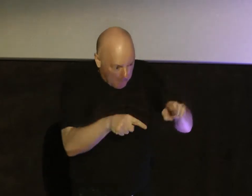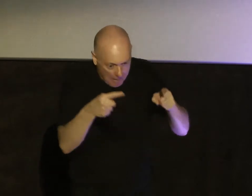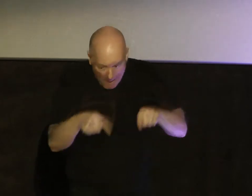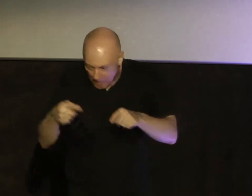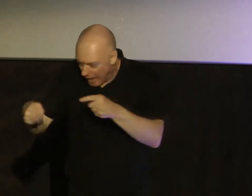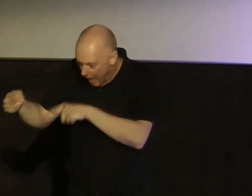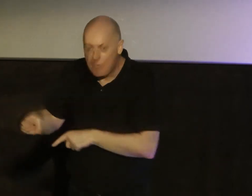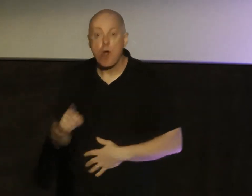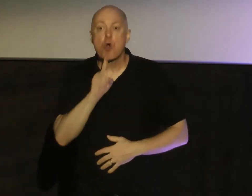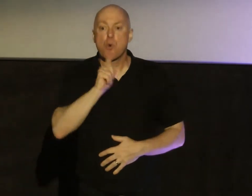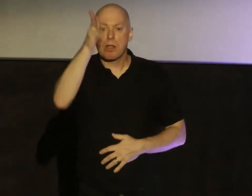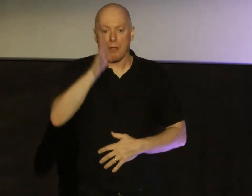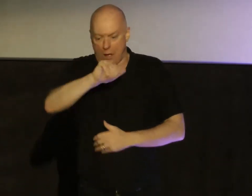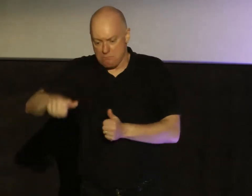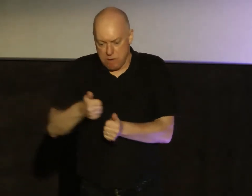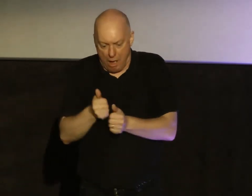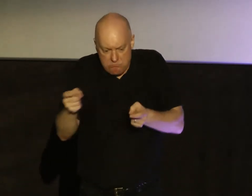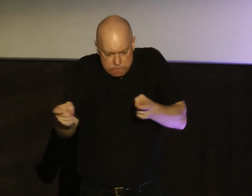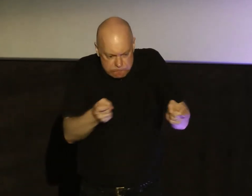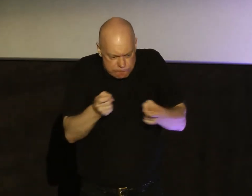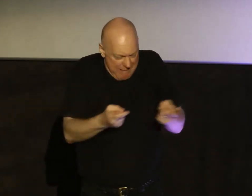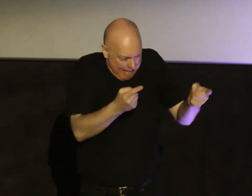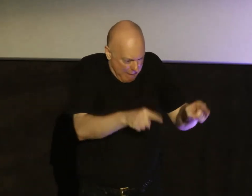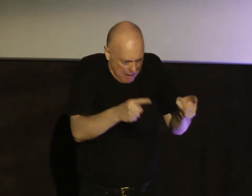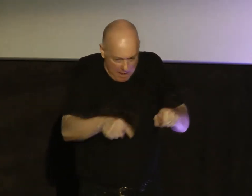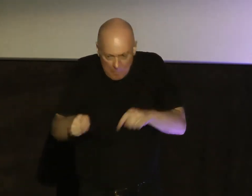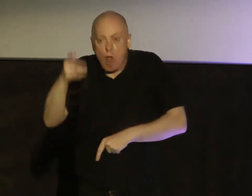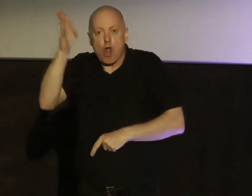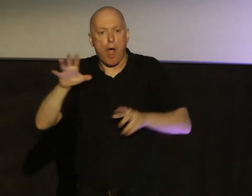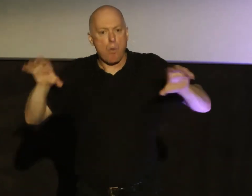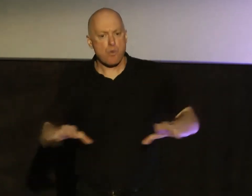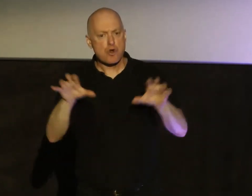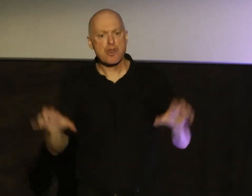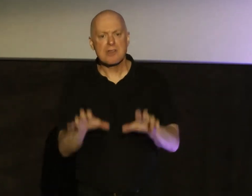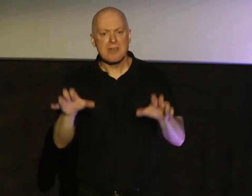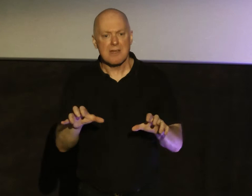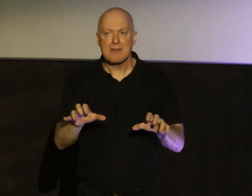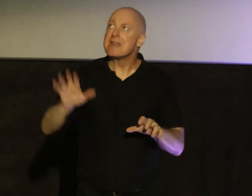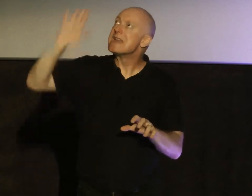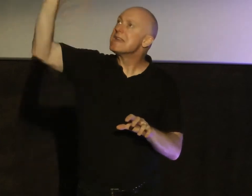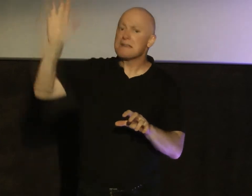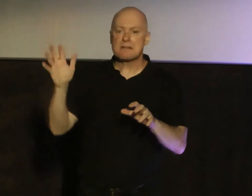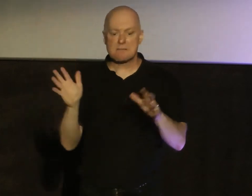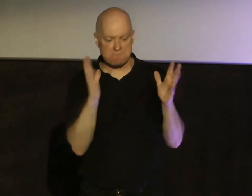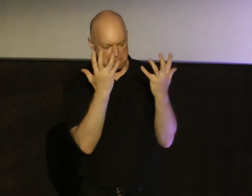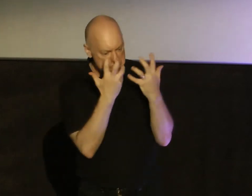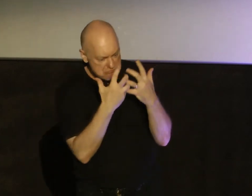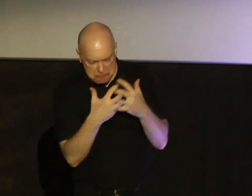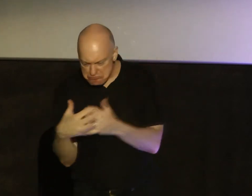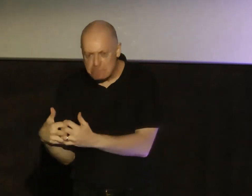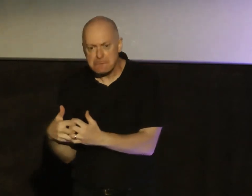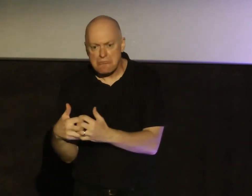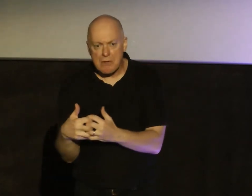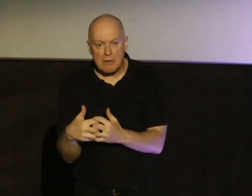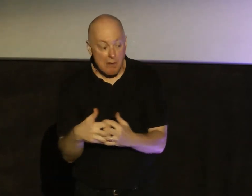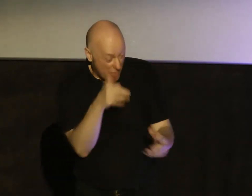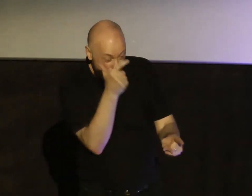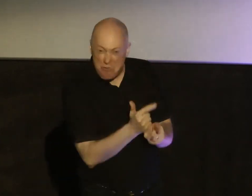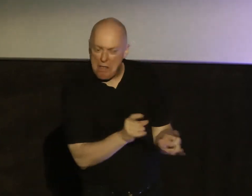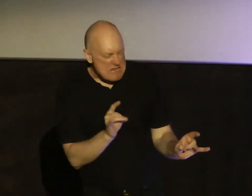divine sovereignty and orchestration of God, and it's all His providence. His brothers hated him. He was so favored by